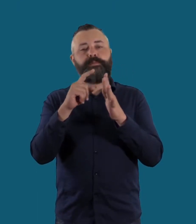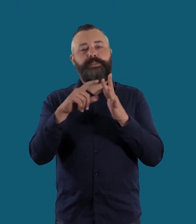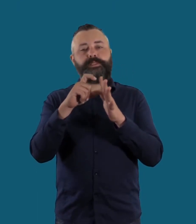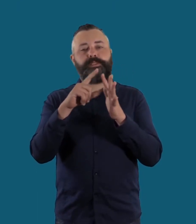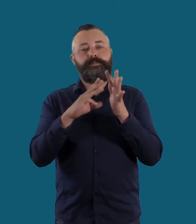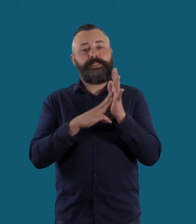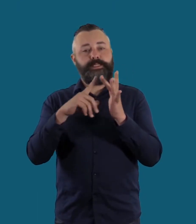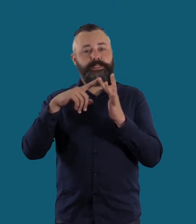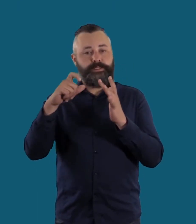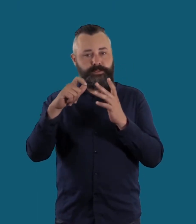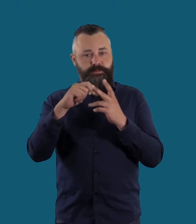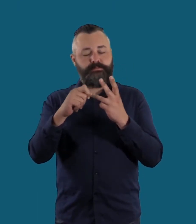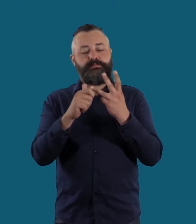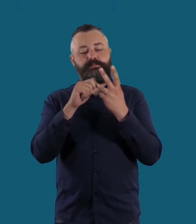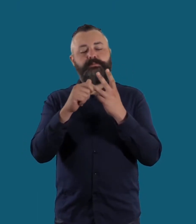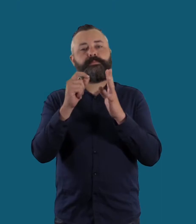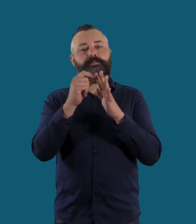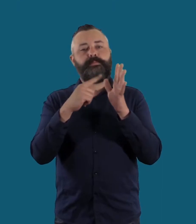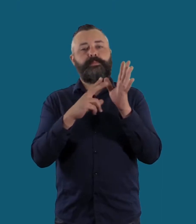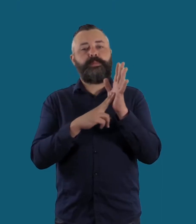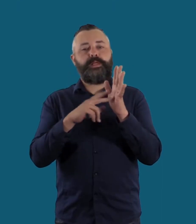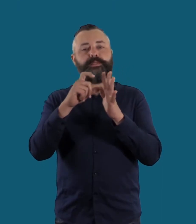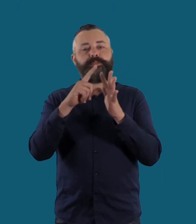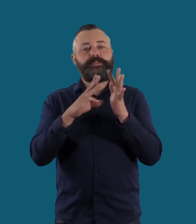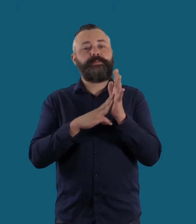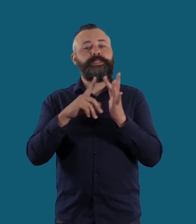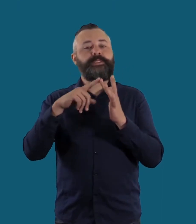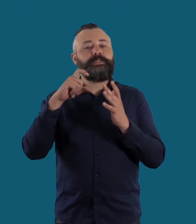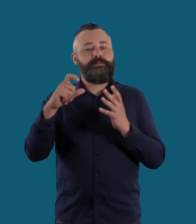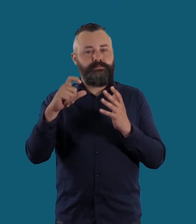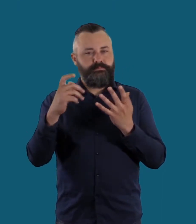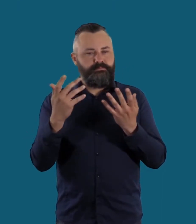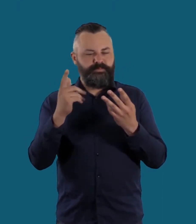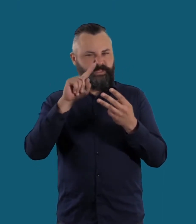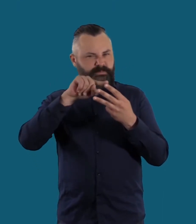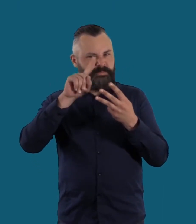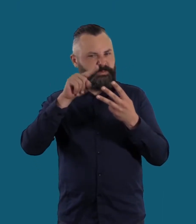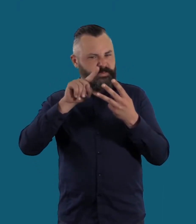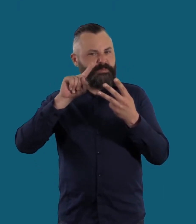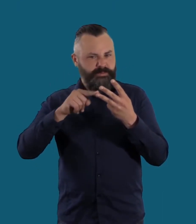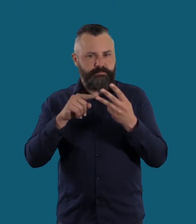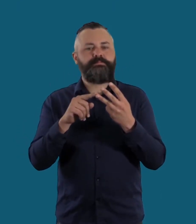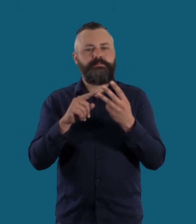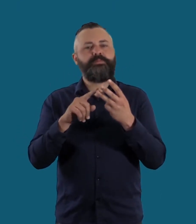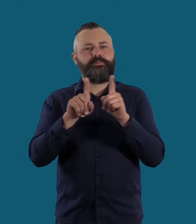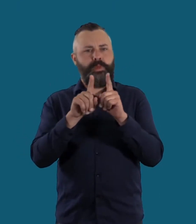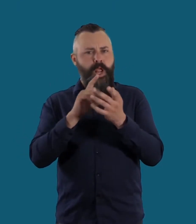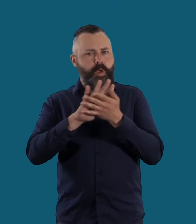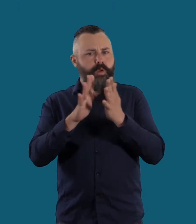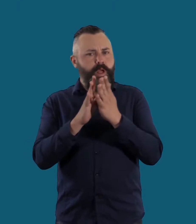2. Epidemic. 3. Pandemic. I will explain what those terms are, how they occur,